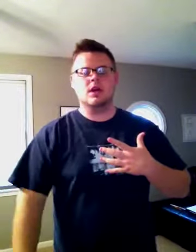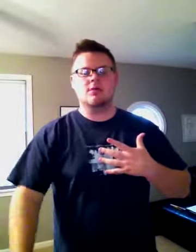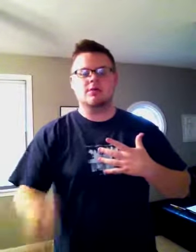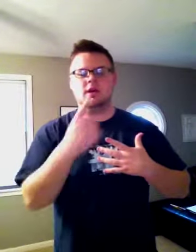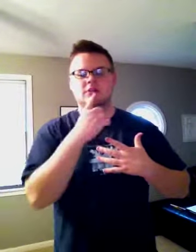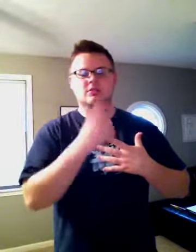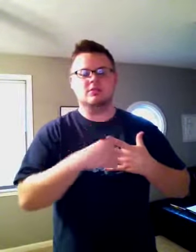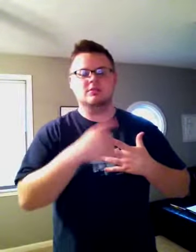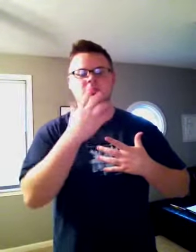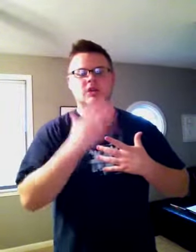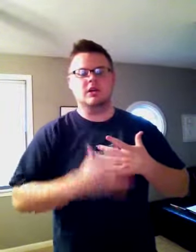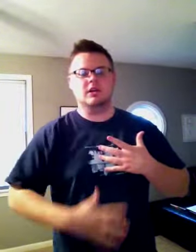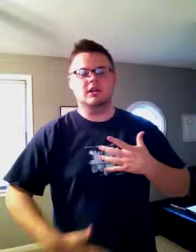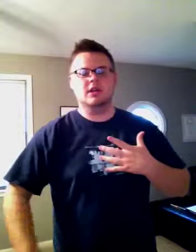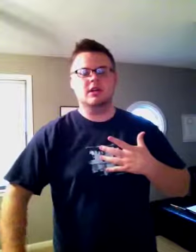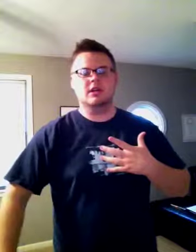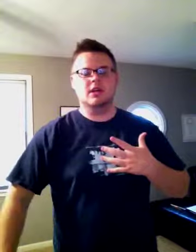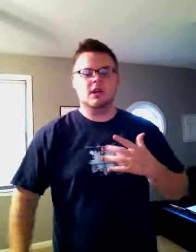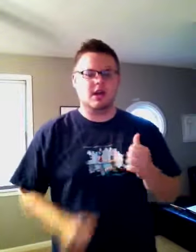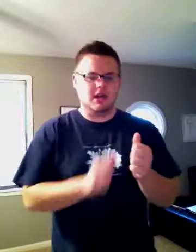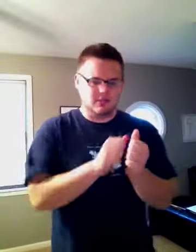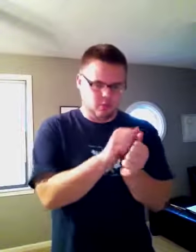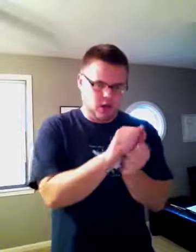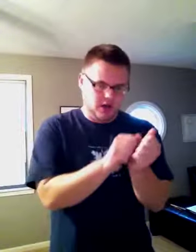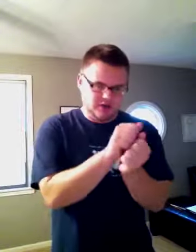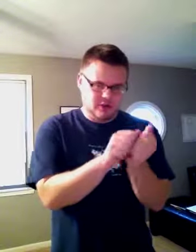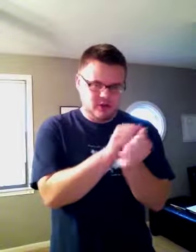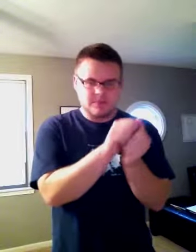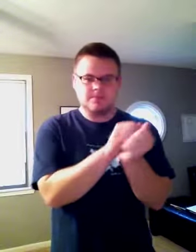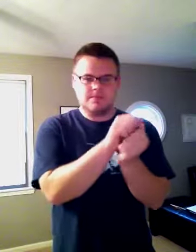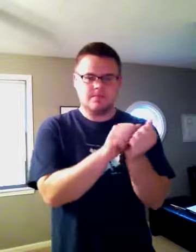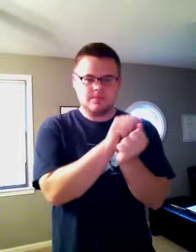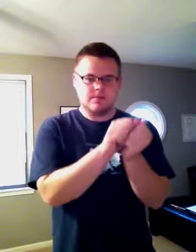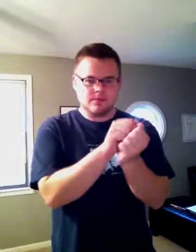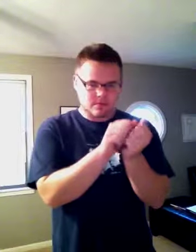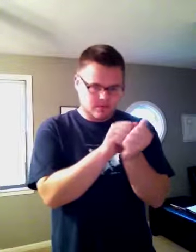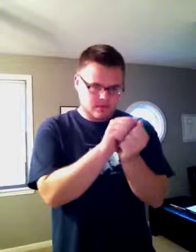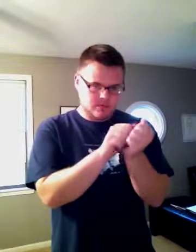And precious blood has washed